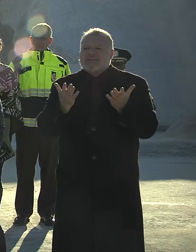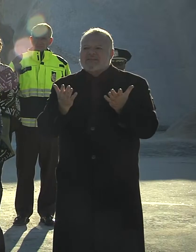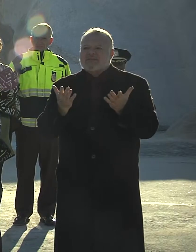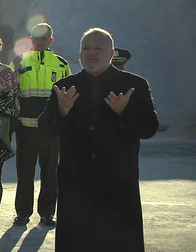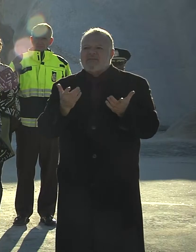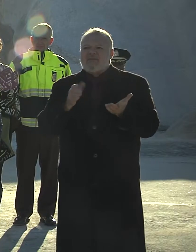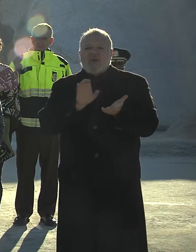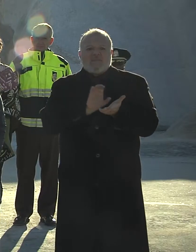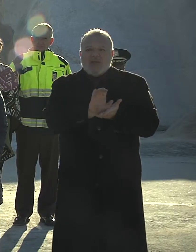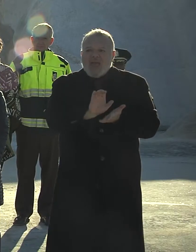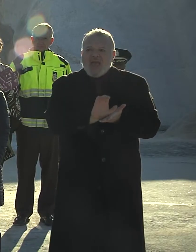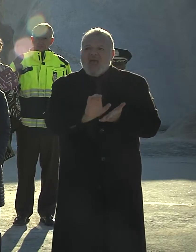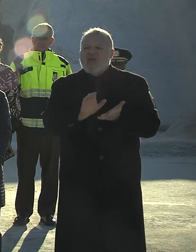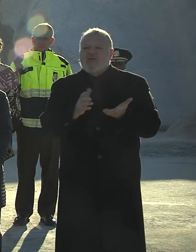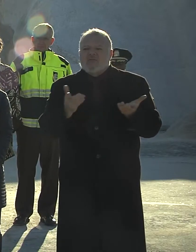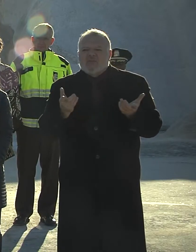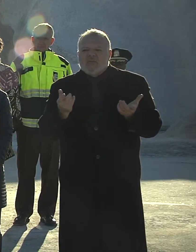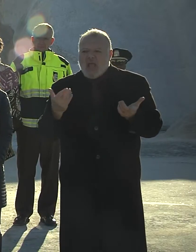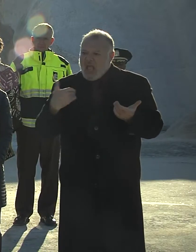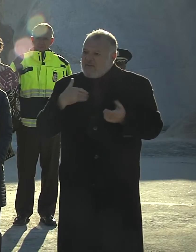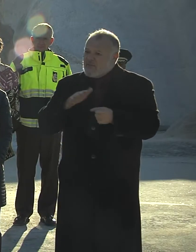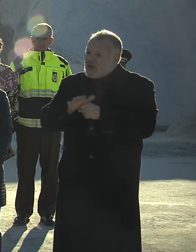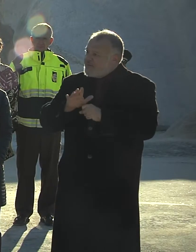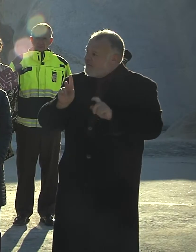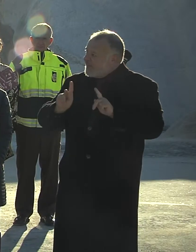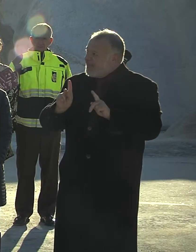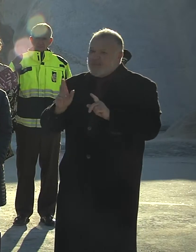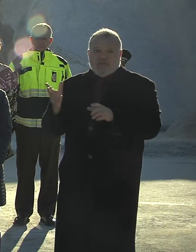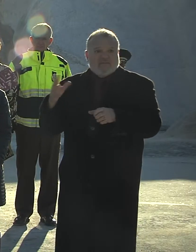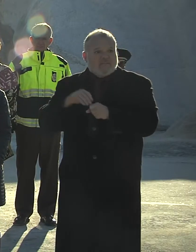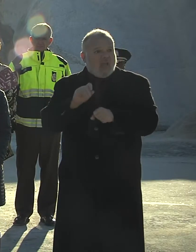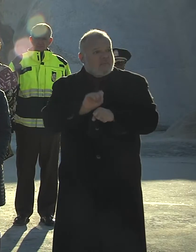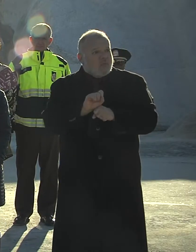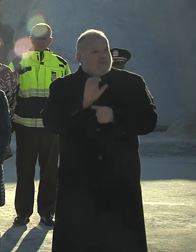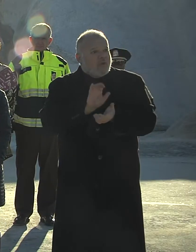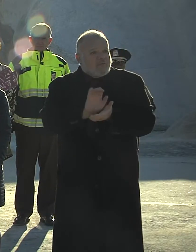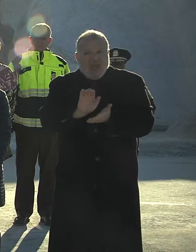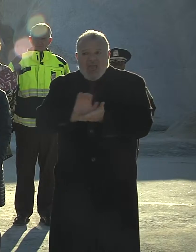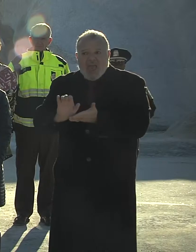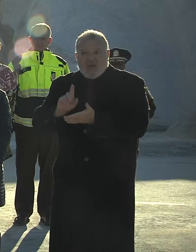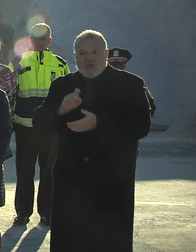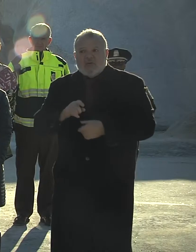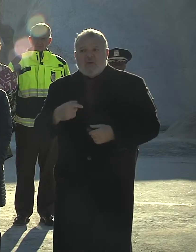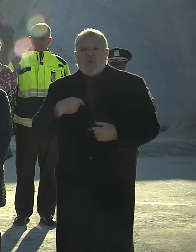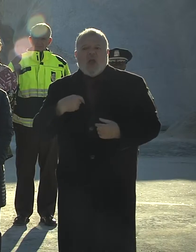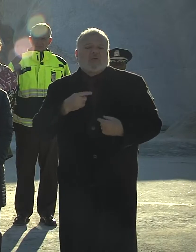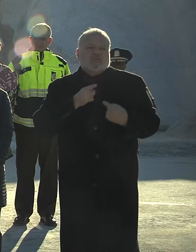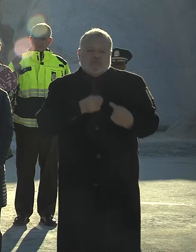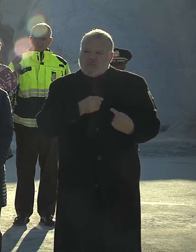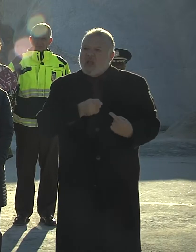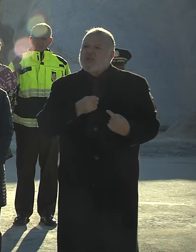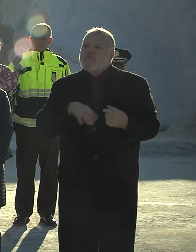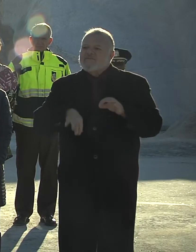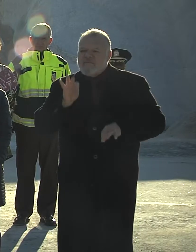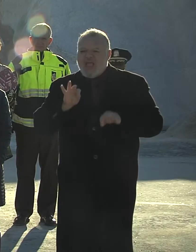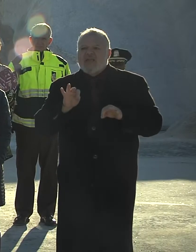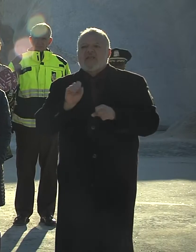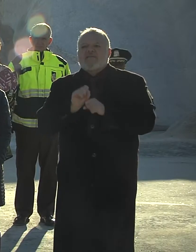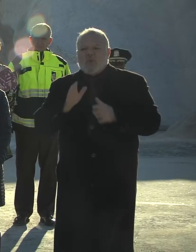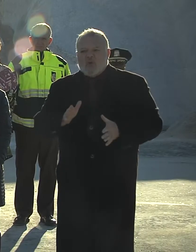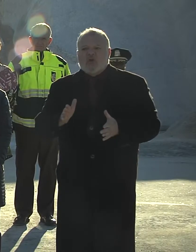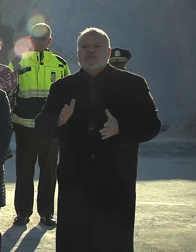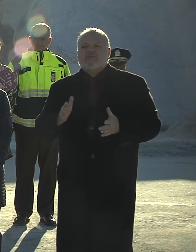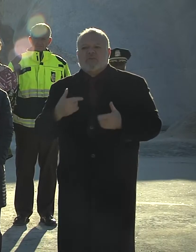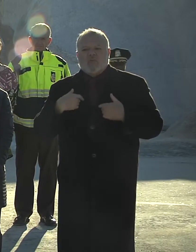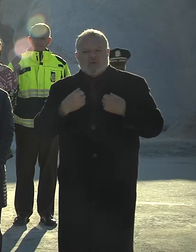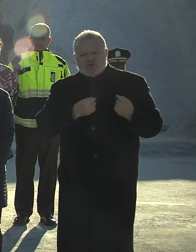a municipality, we are having a tougher time finding full-time employees here. With the work of the mayor and some other team members, we've been trying